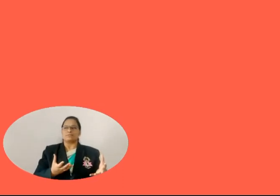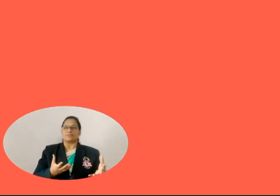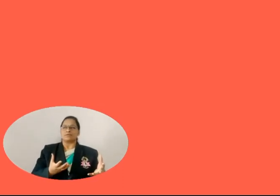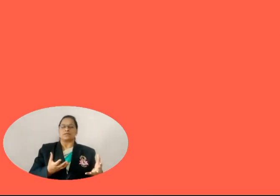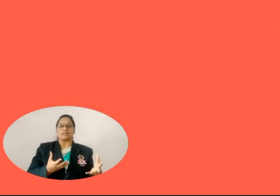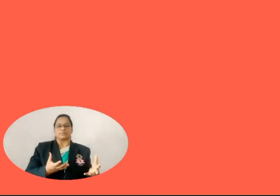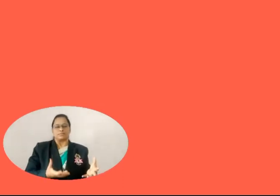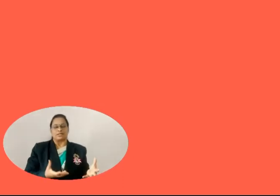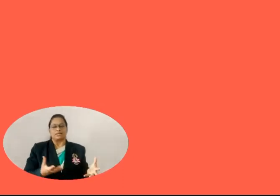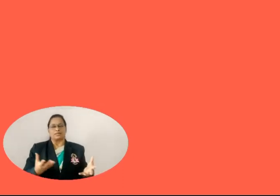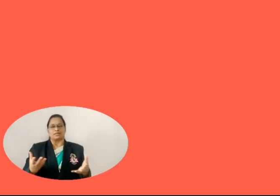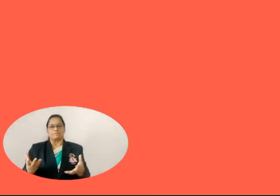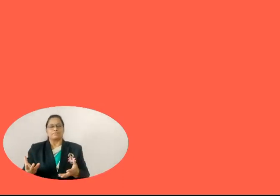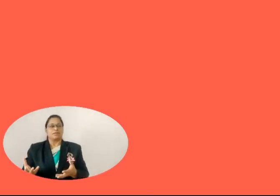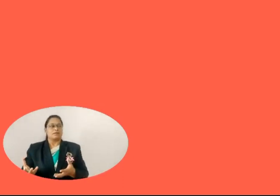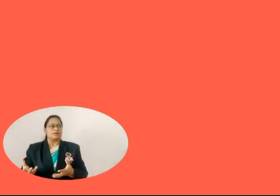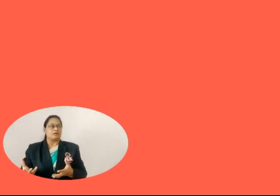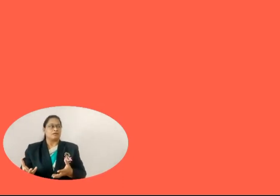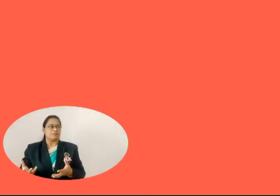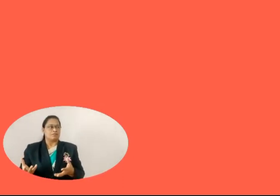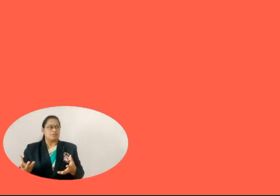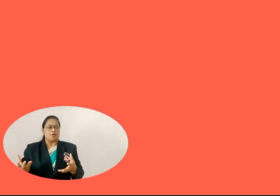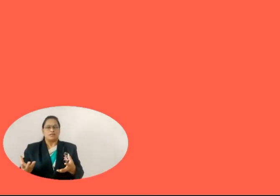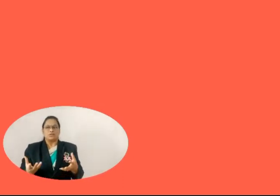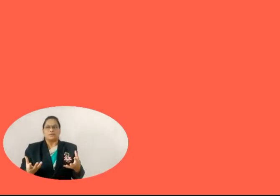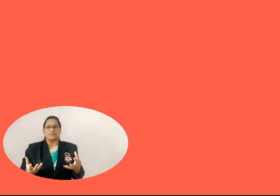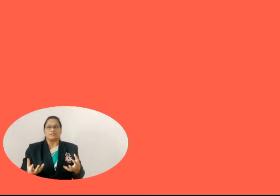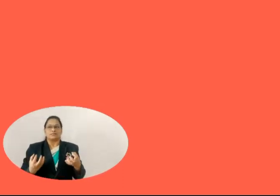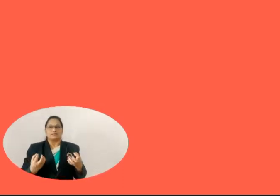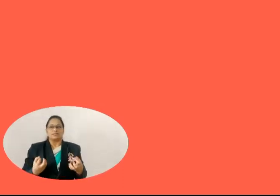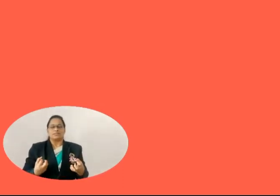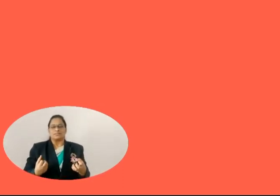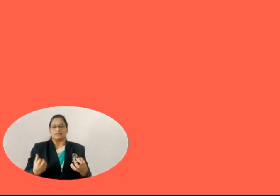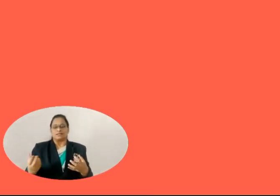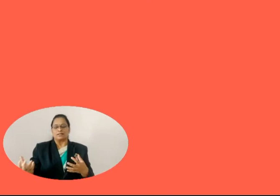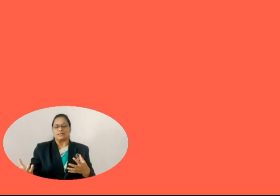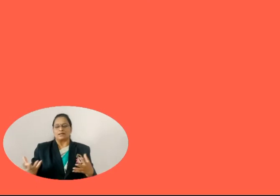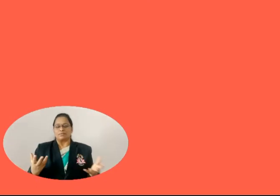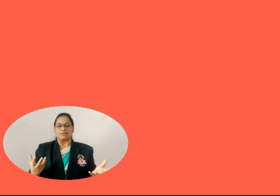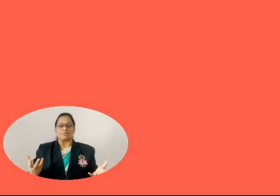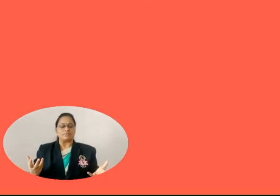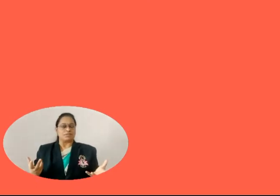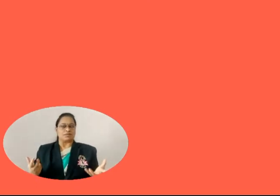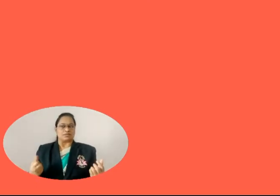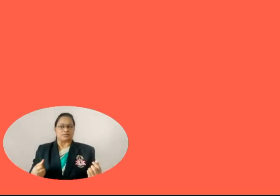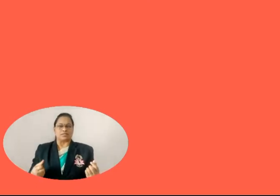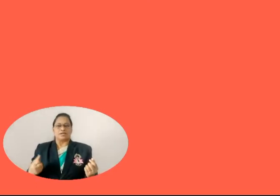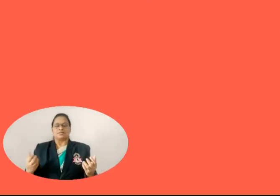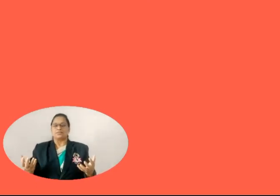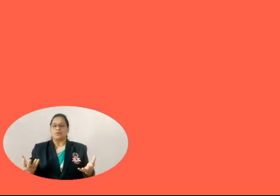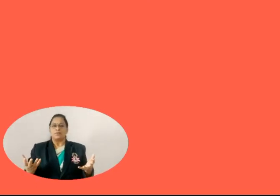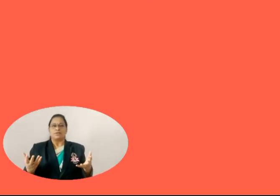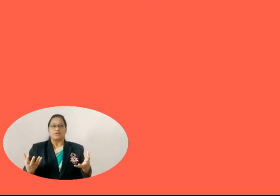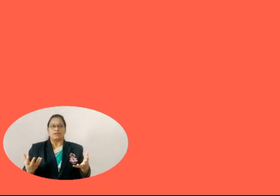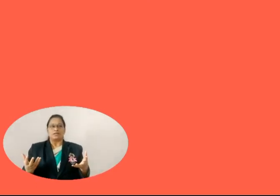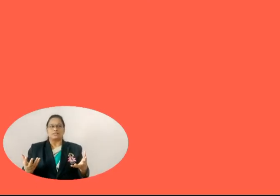food items, like all the sweet dishes are there, they are made up of cereals. So we can say